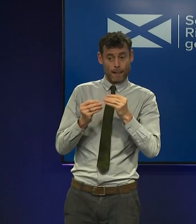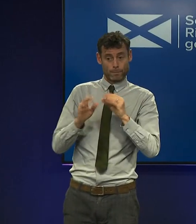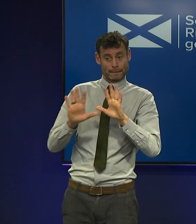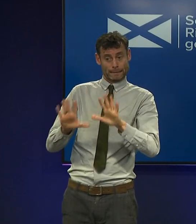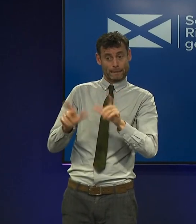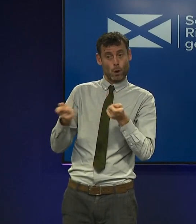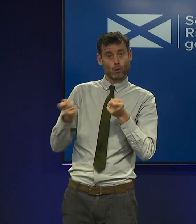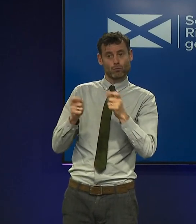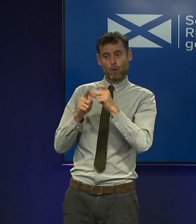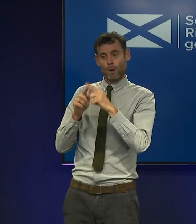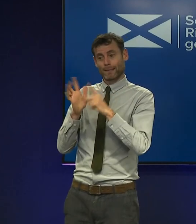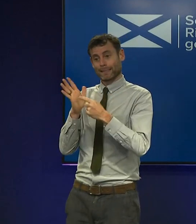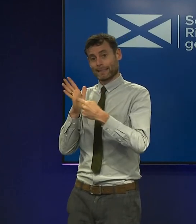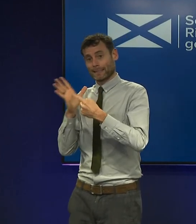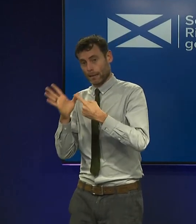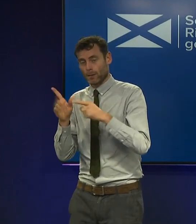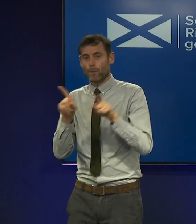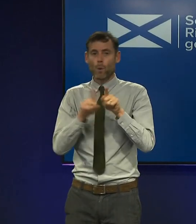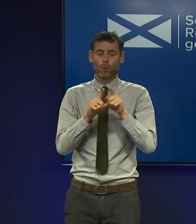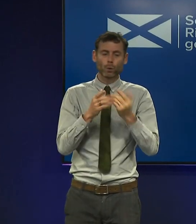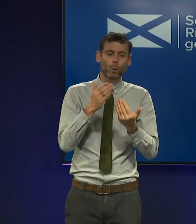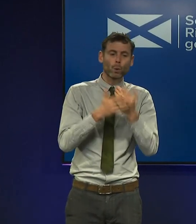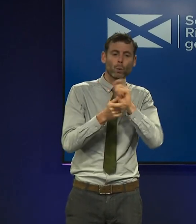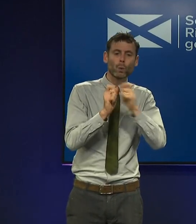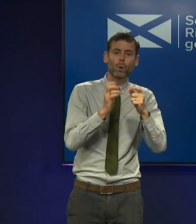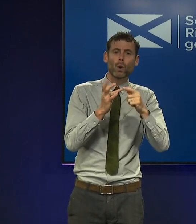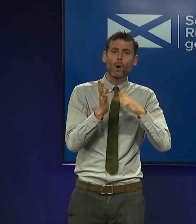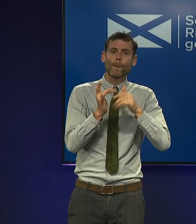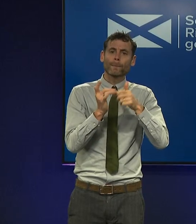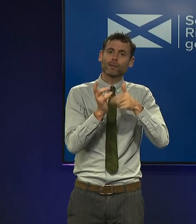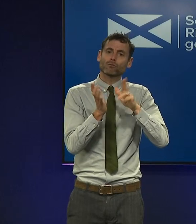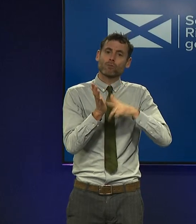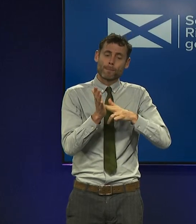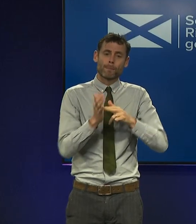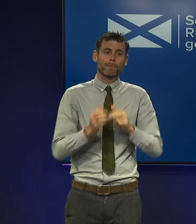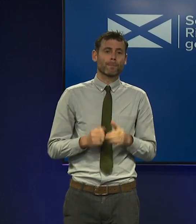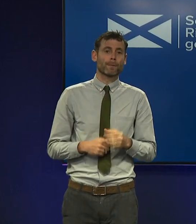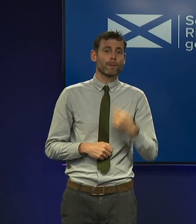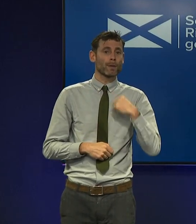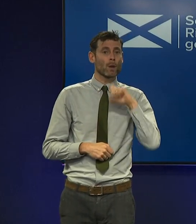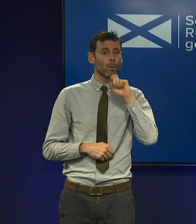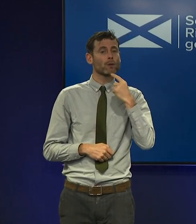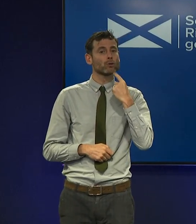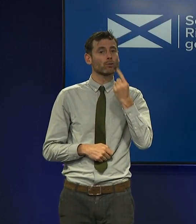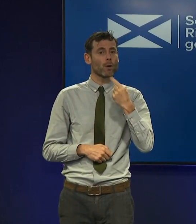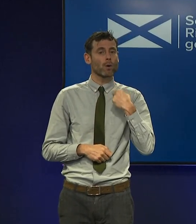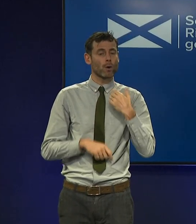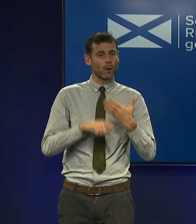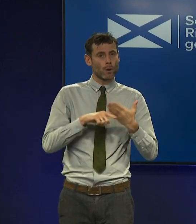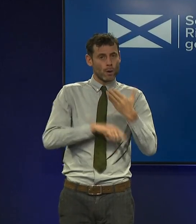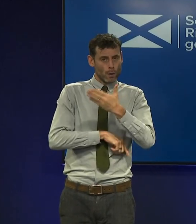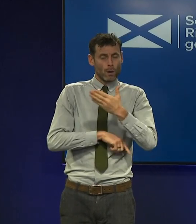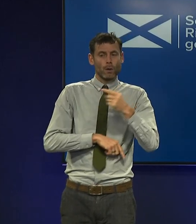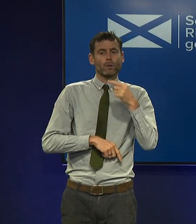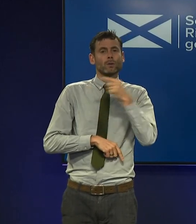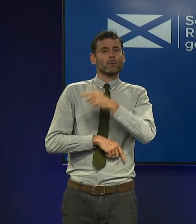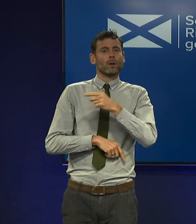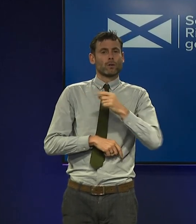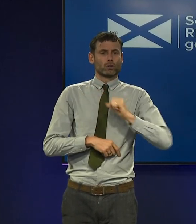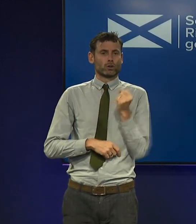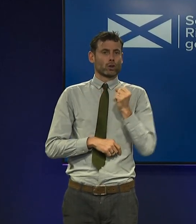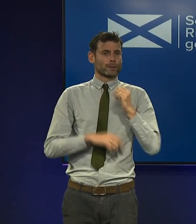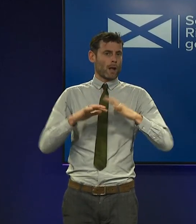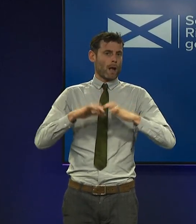also will help us curb transmission of this new variant. I tomorrow will give my usual weekly statement in the